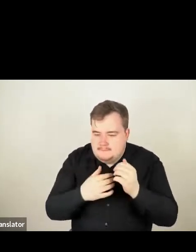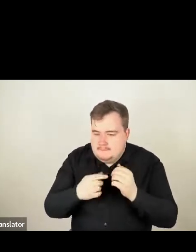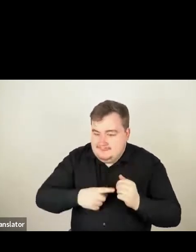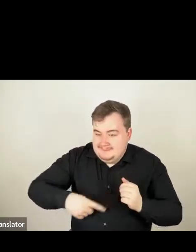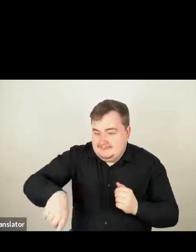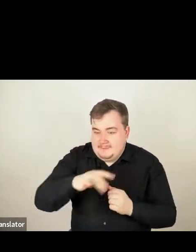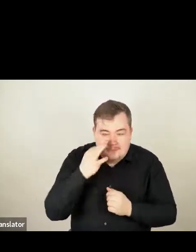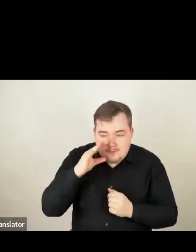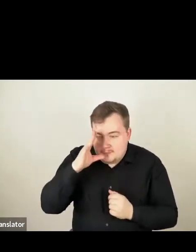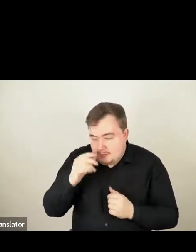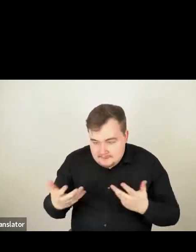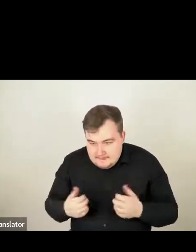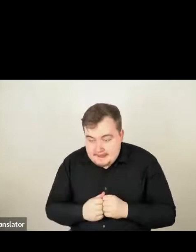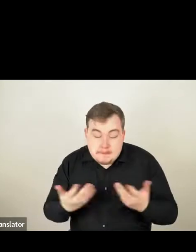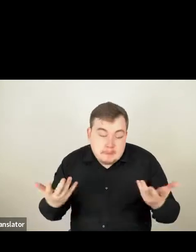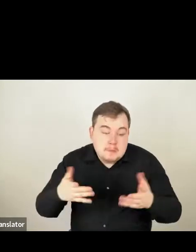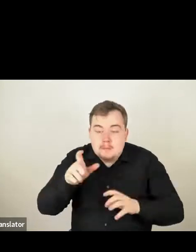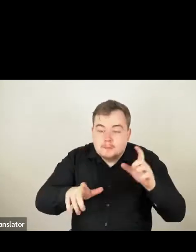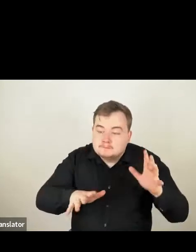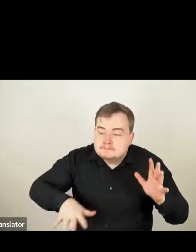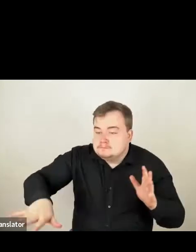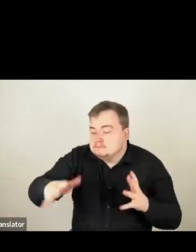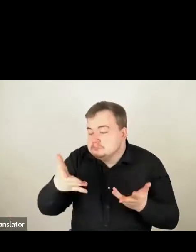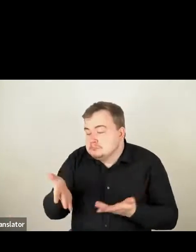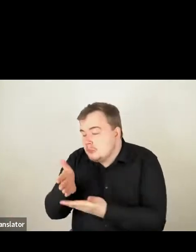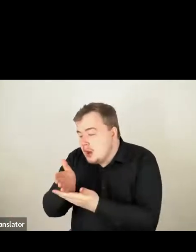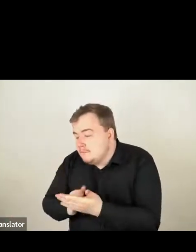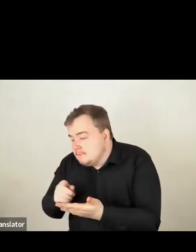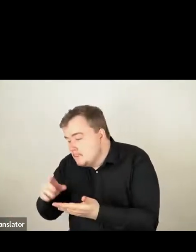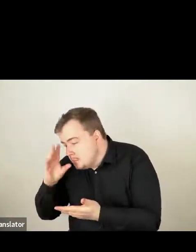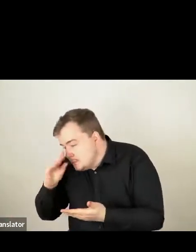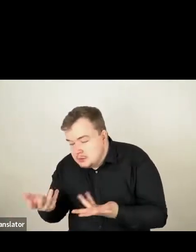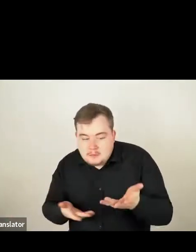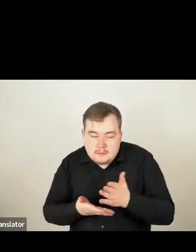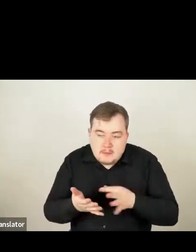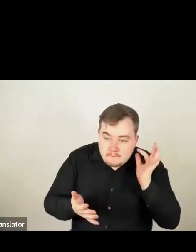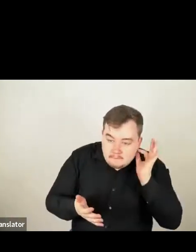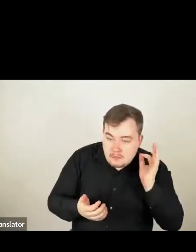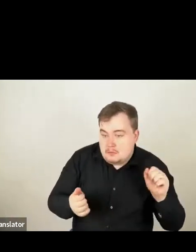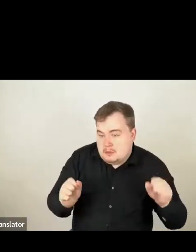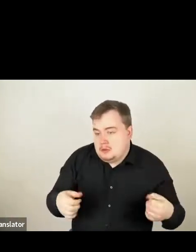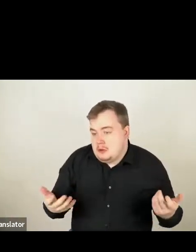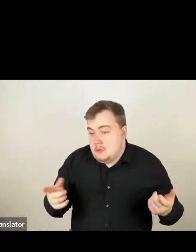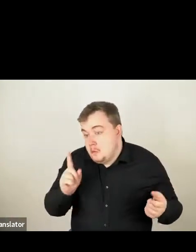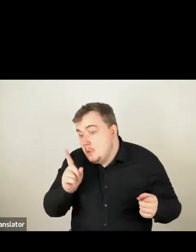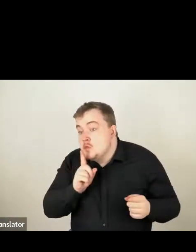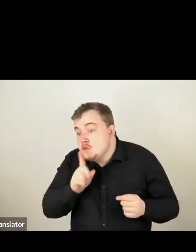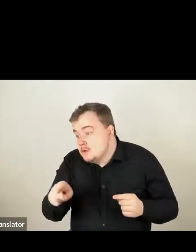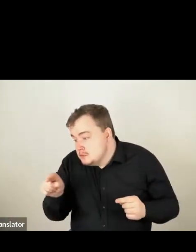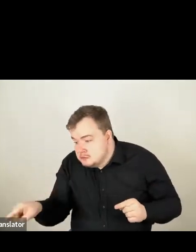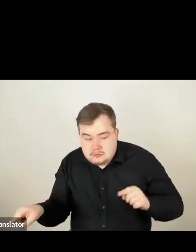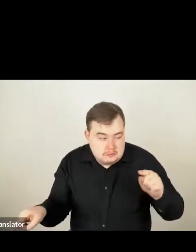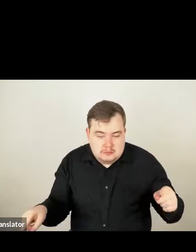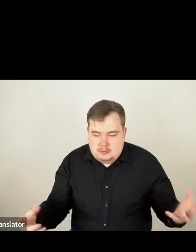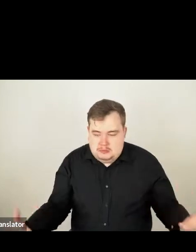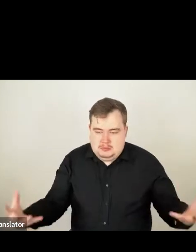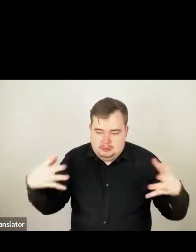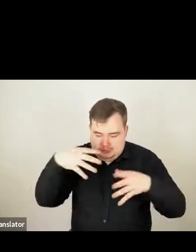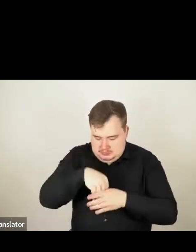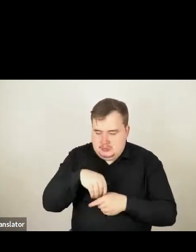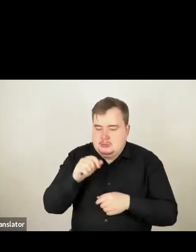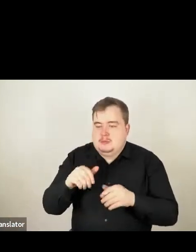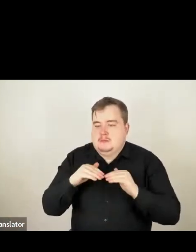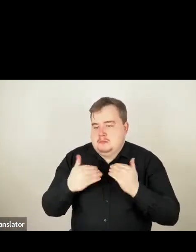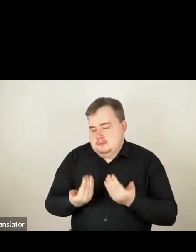why all of them should be represented and all the voices should be heard and all the needs should be addressed. So we cannot